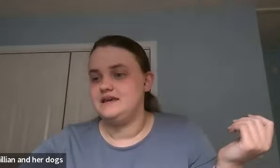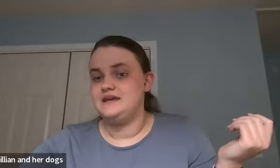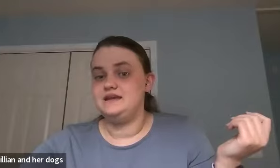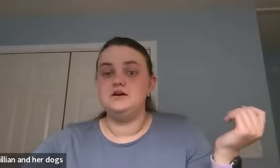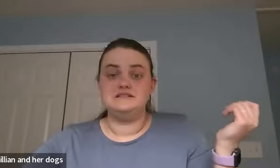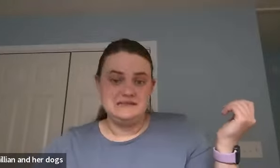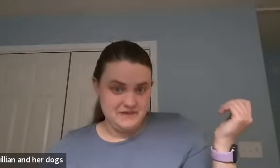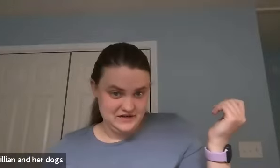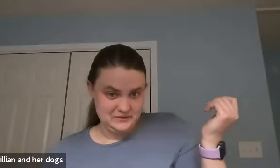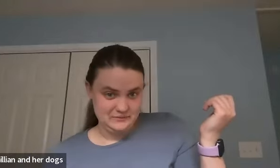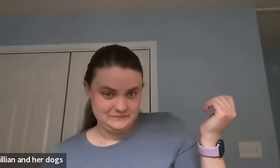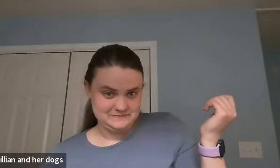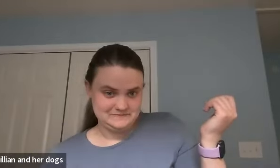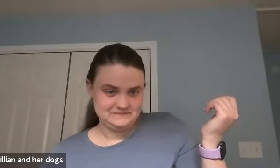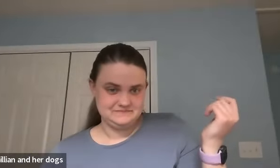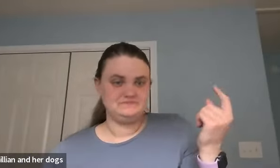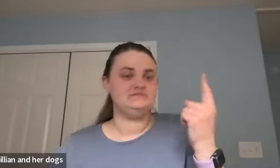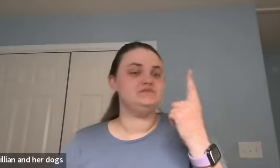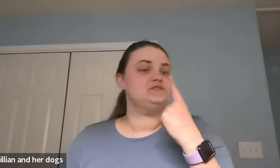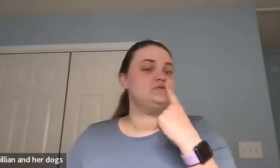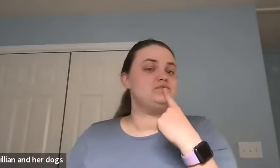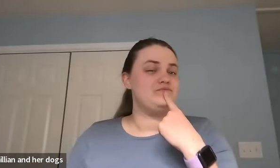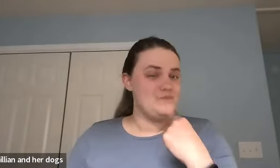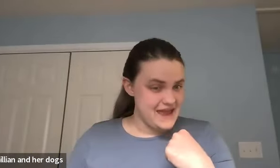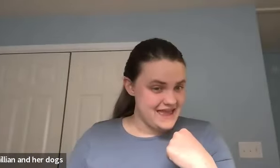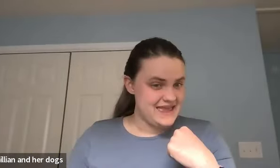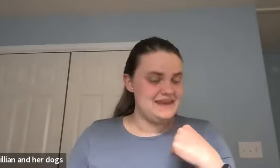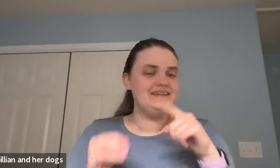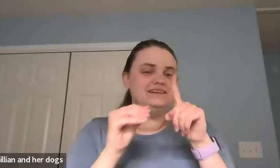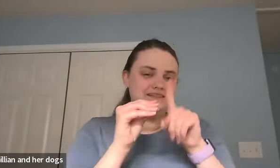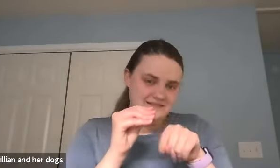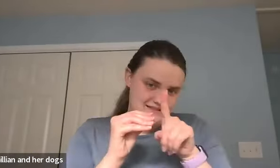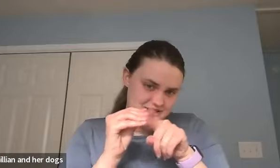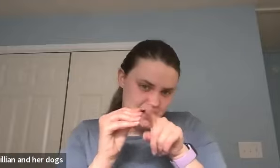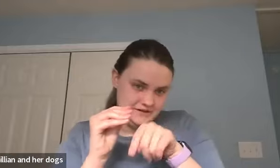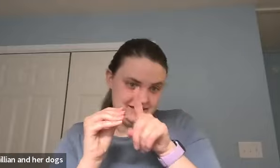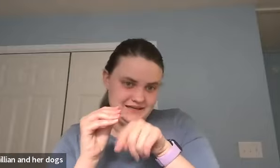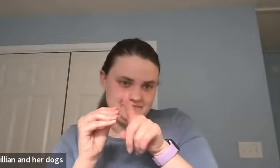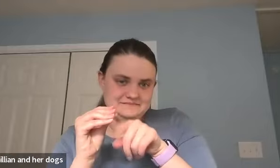Then tomato. So red, chopping. Yep.